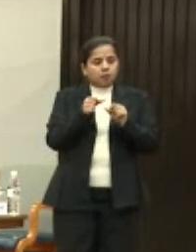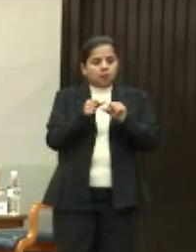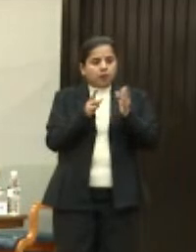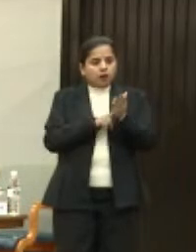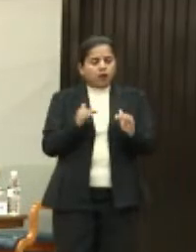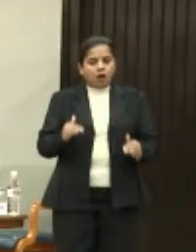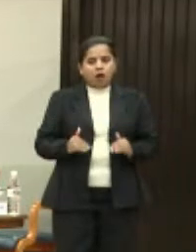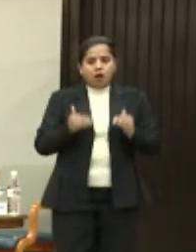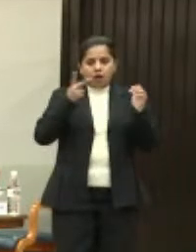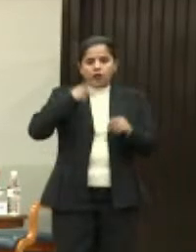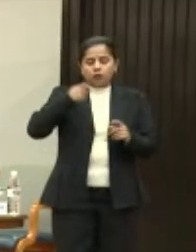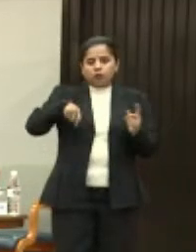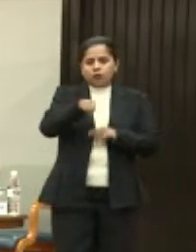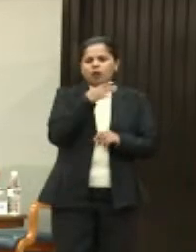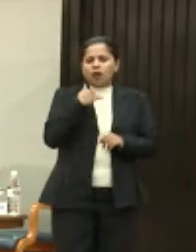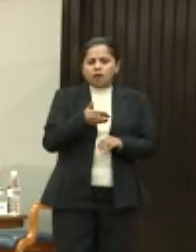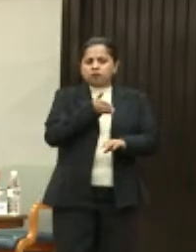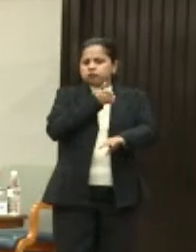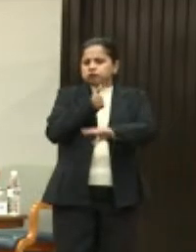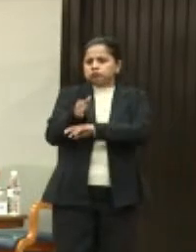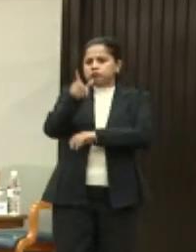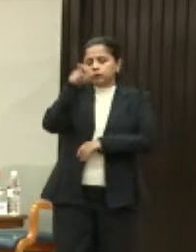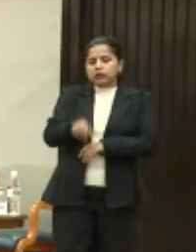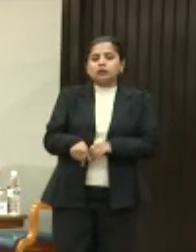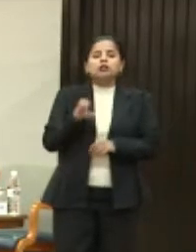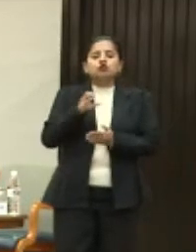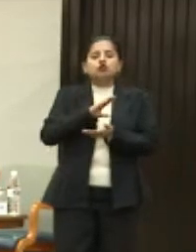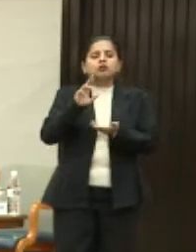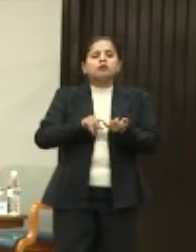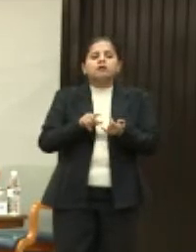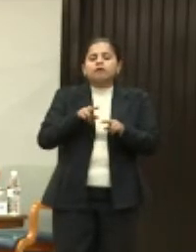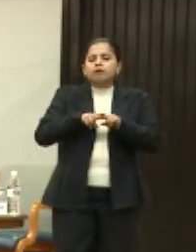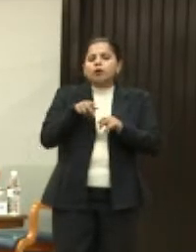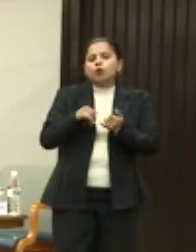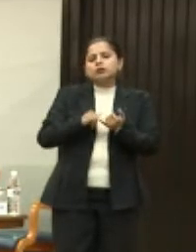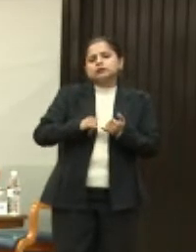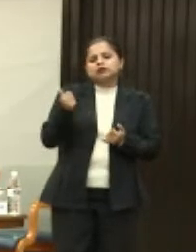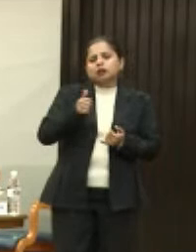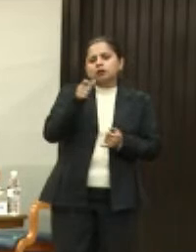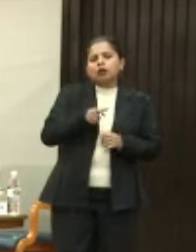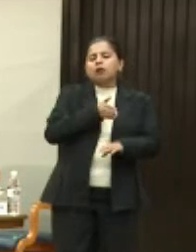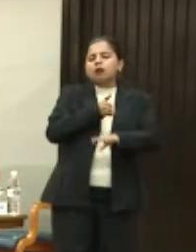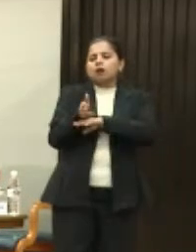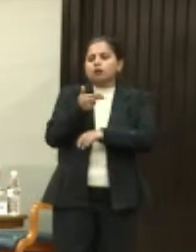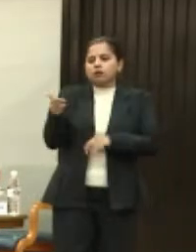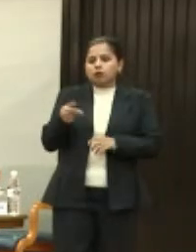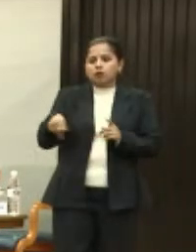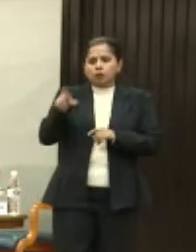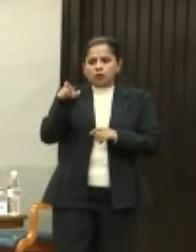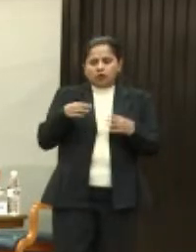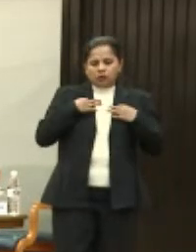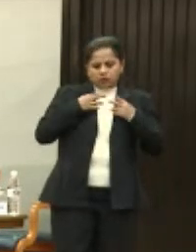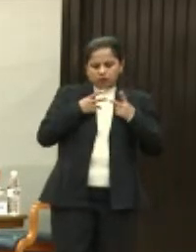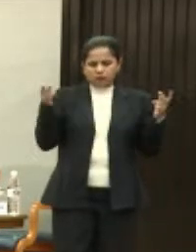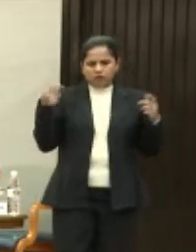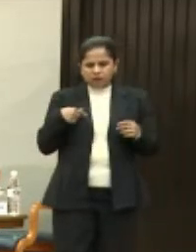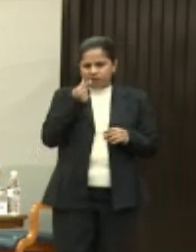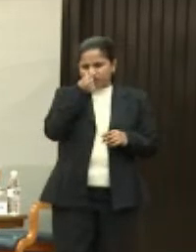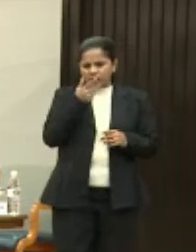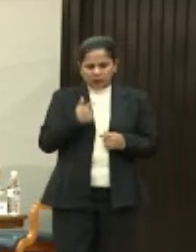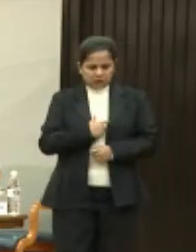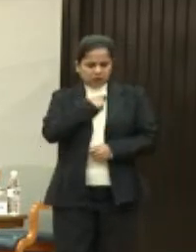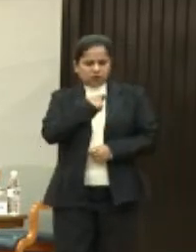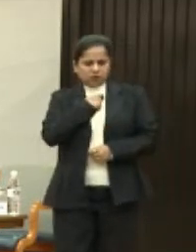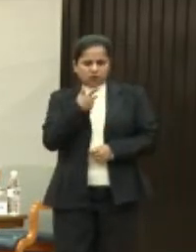Court castigated an additional chief secretary recently because he was quite neatly dressed, but he was not wearing a tie and a